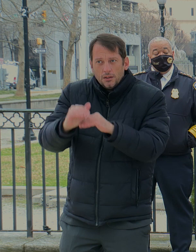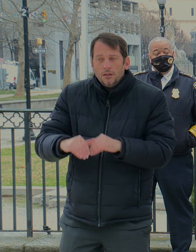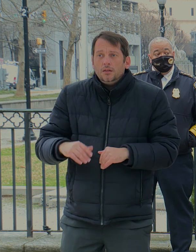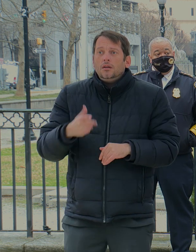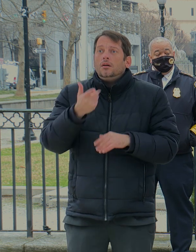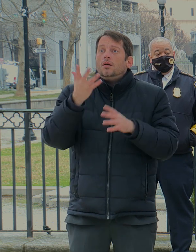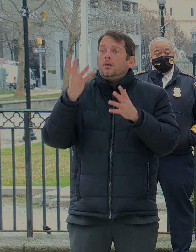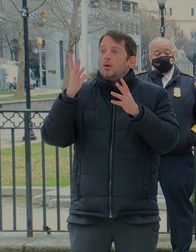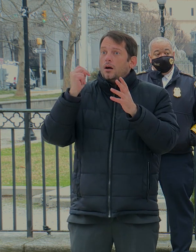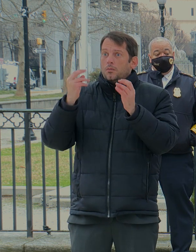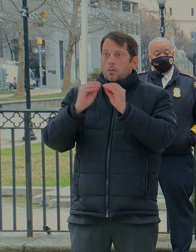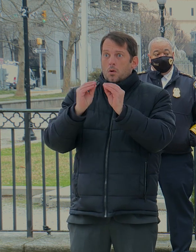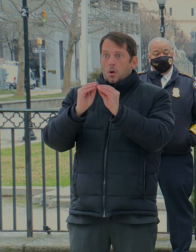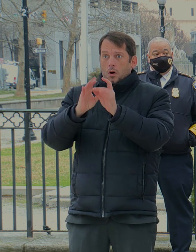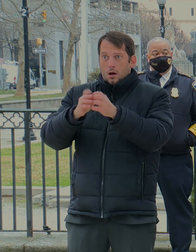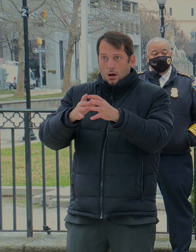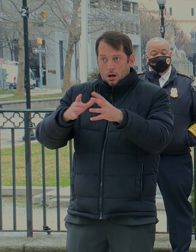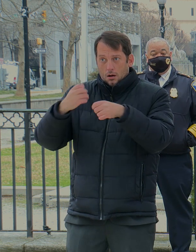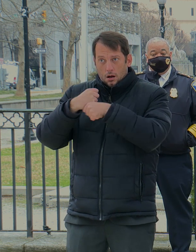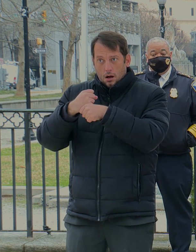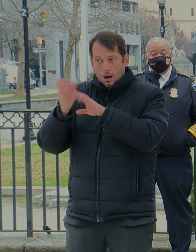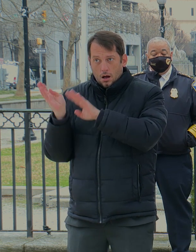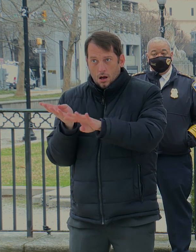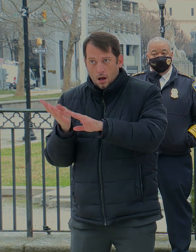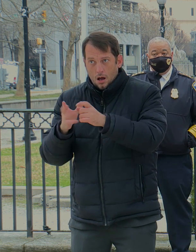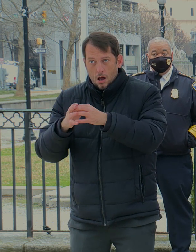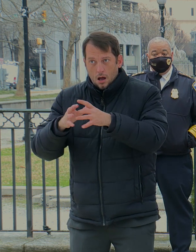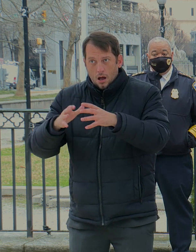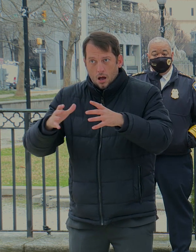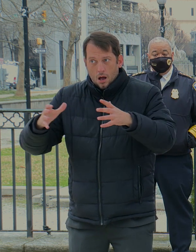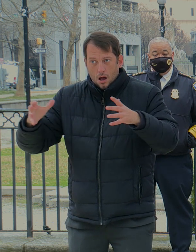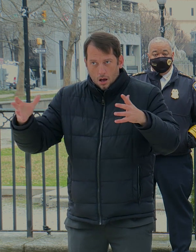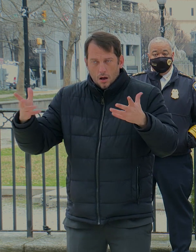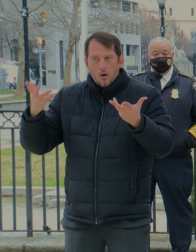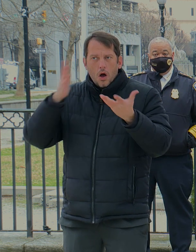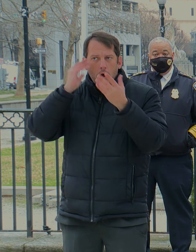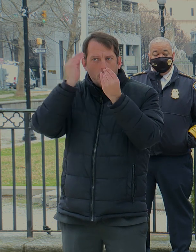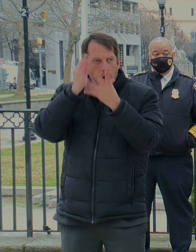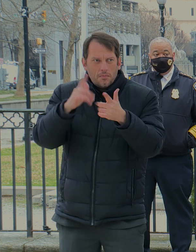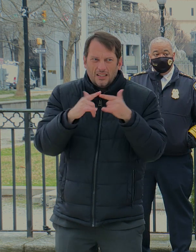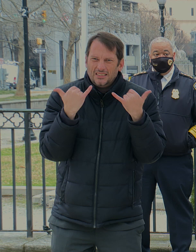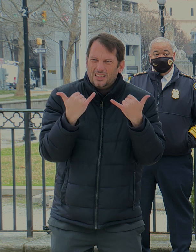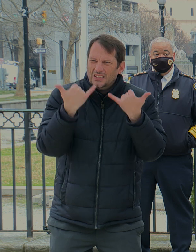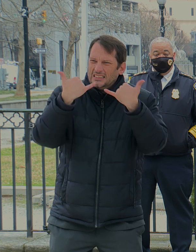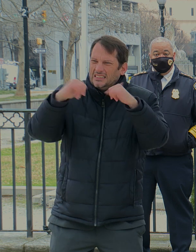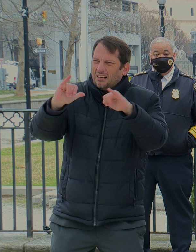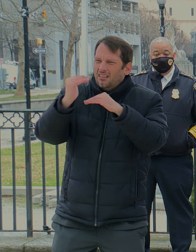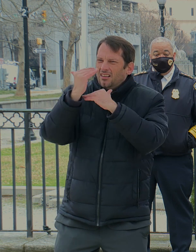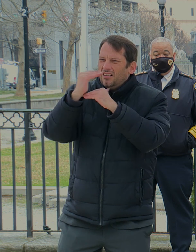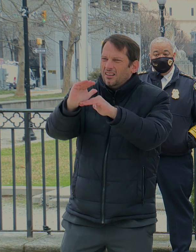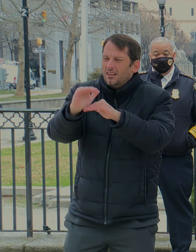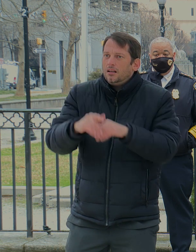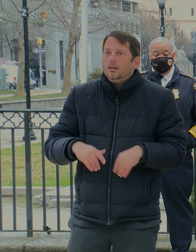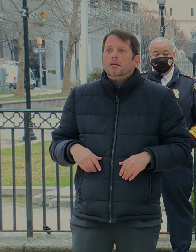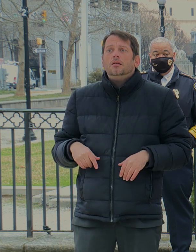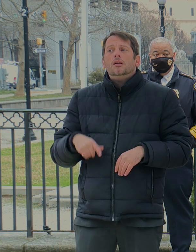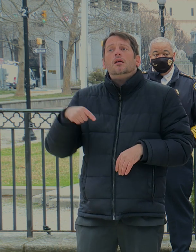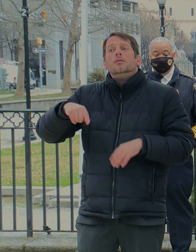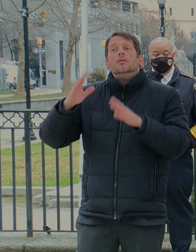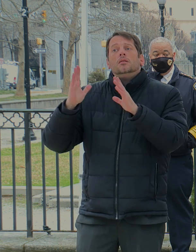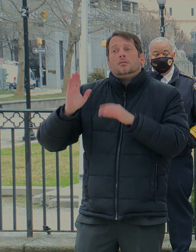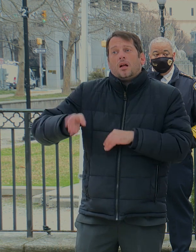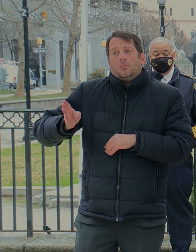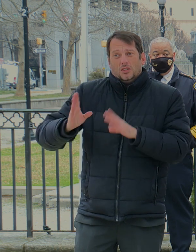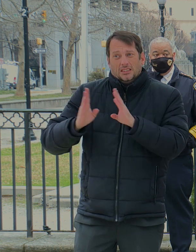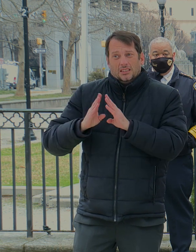allocation, but again, the supply remains limited. The city is responsible for immunizing its residents. Again, we're working through